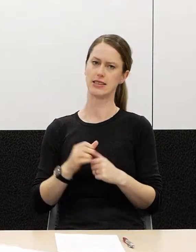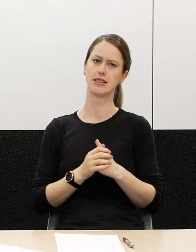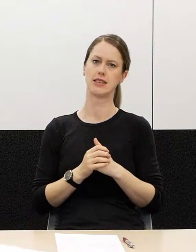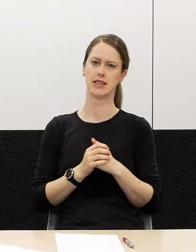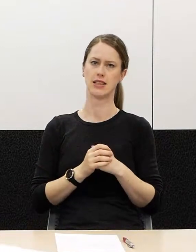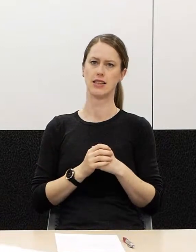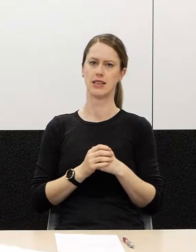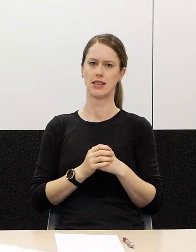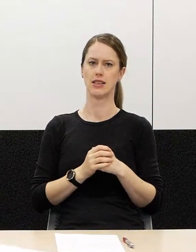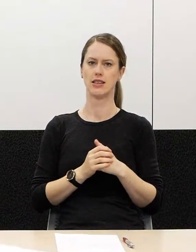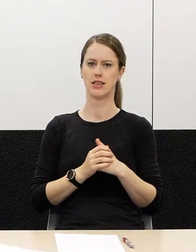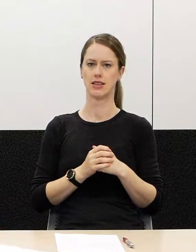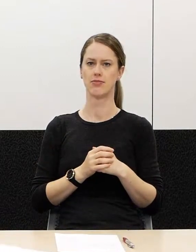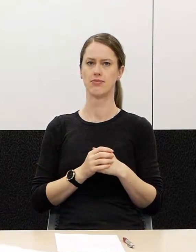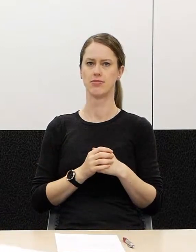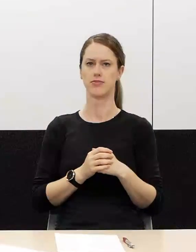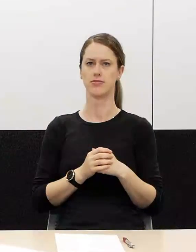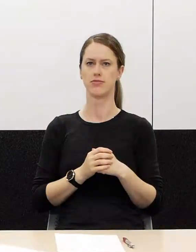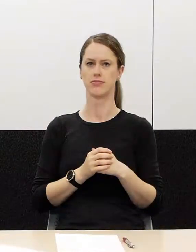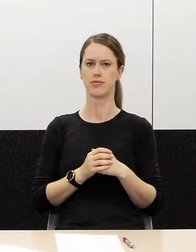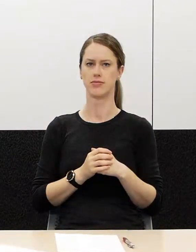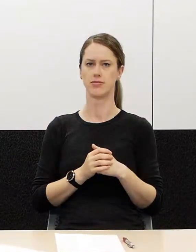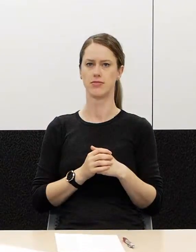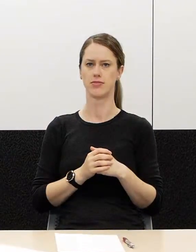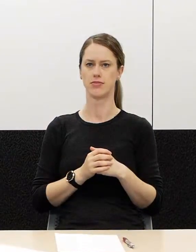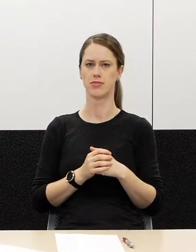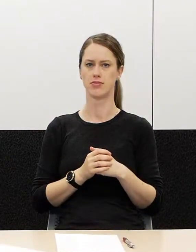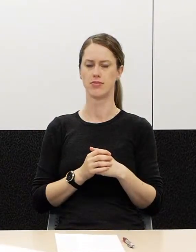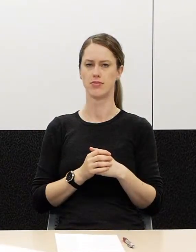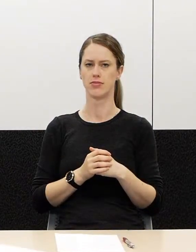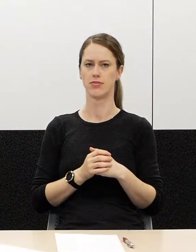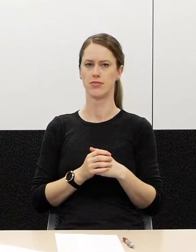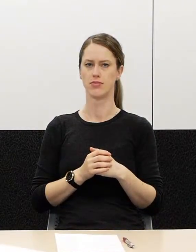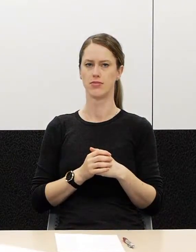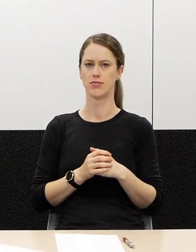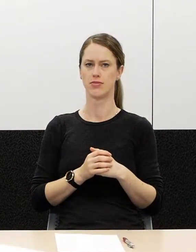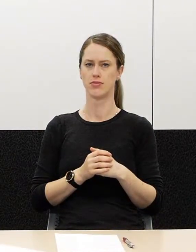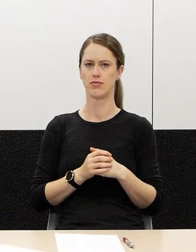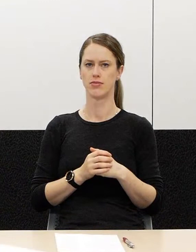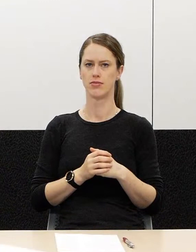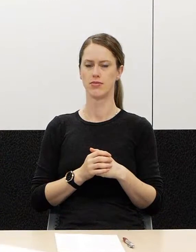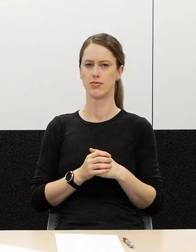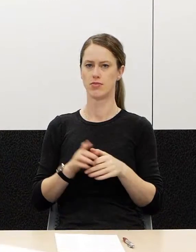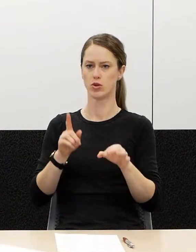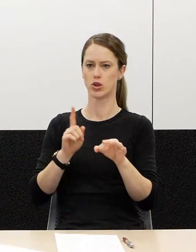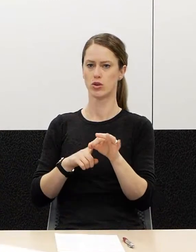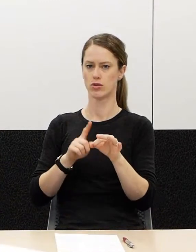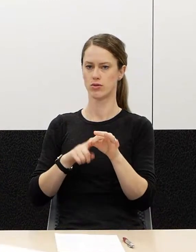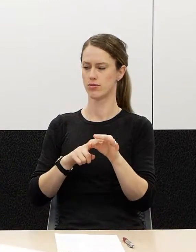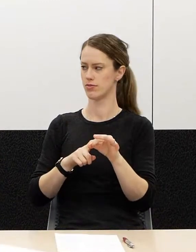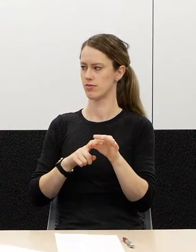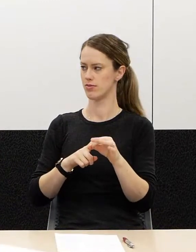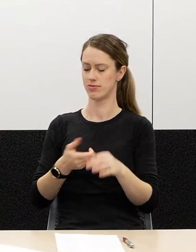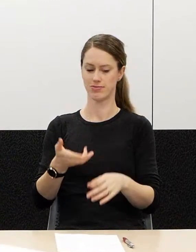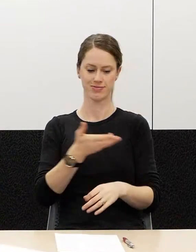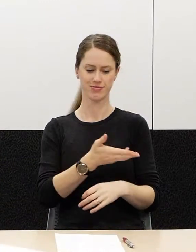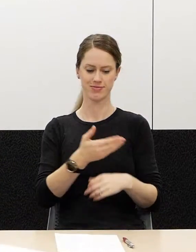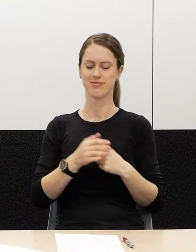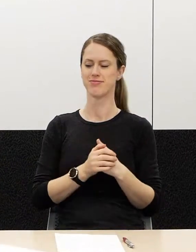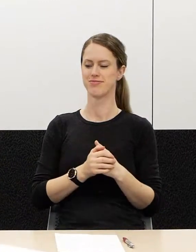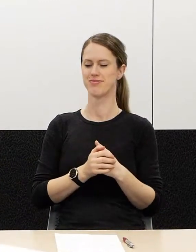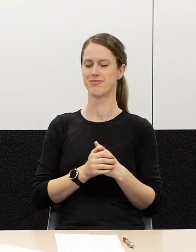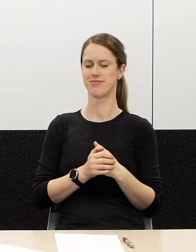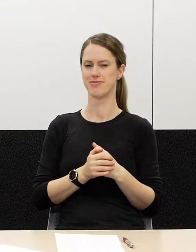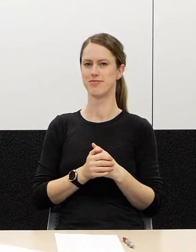important. Absolutely. All right. So, okay, the question is, would you like to read the question this time?